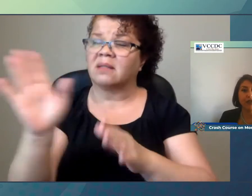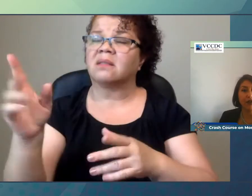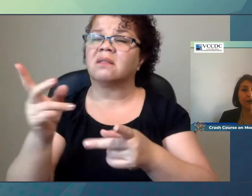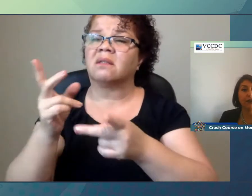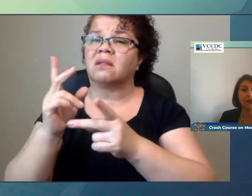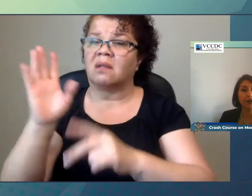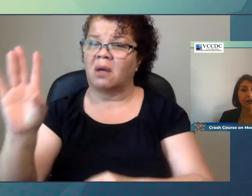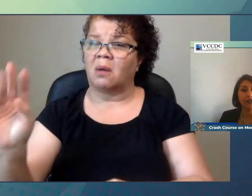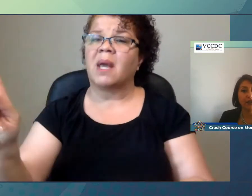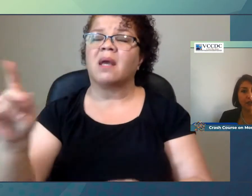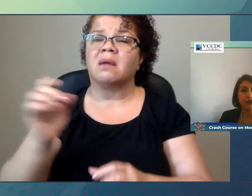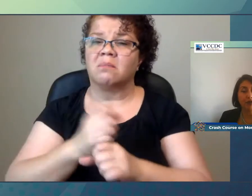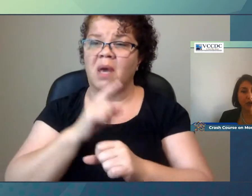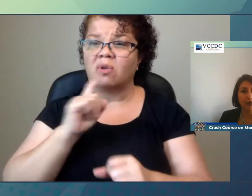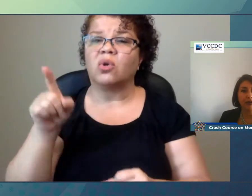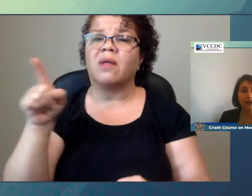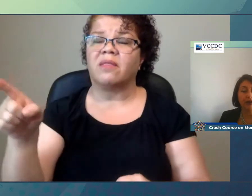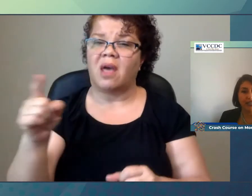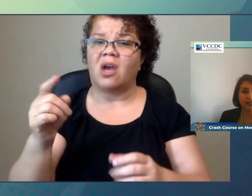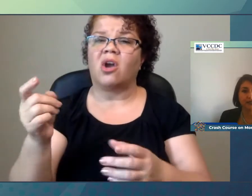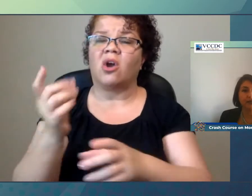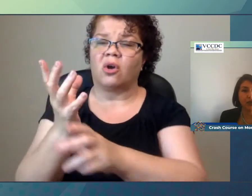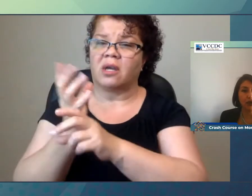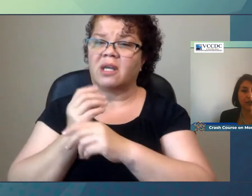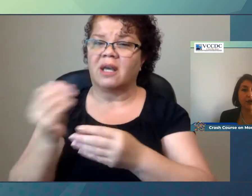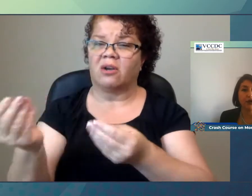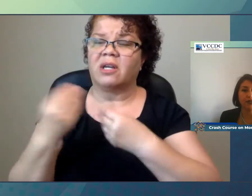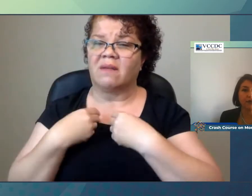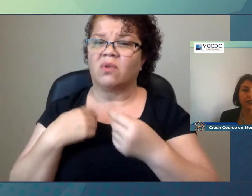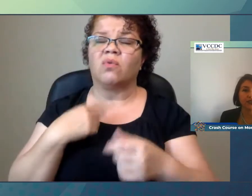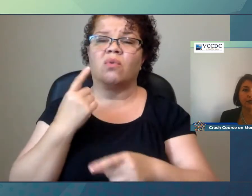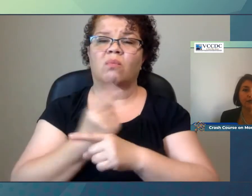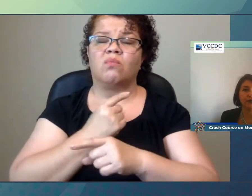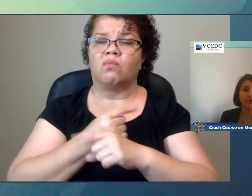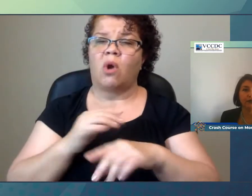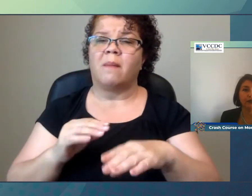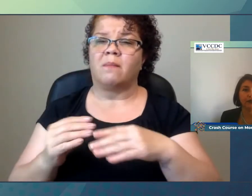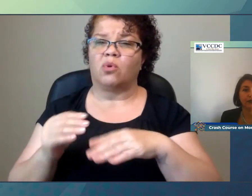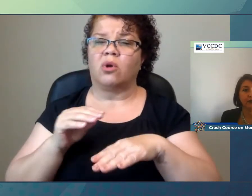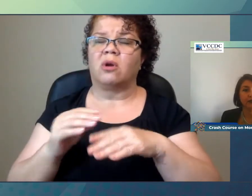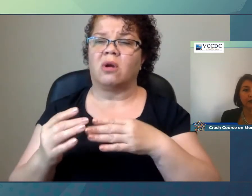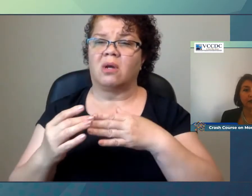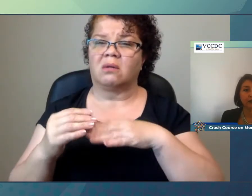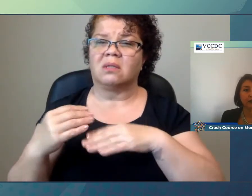that they are giving you the proper guidance regarding your home inspection.